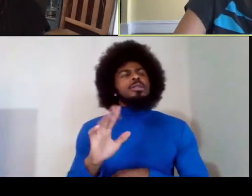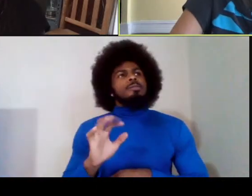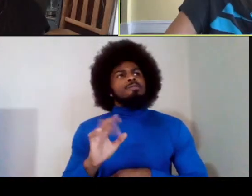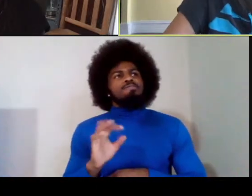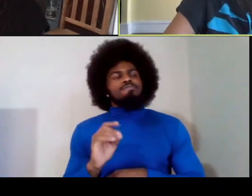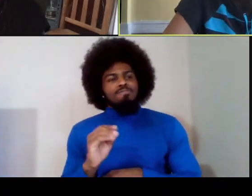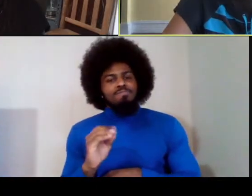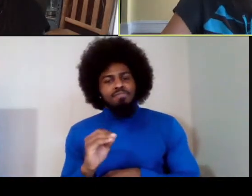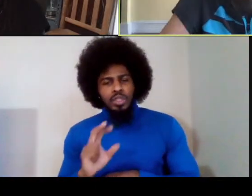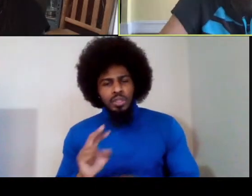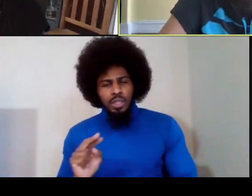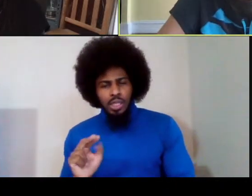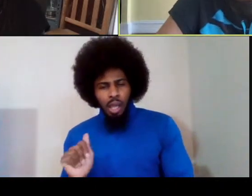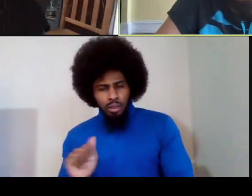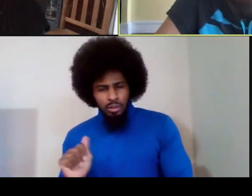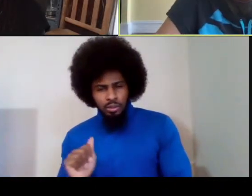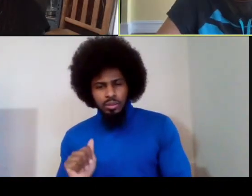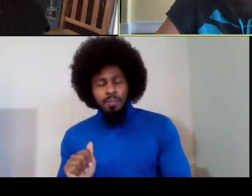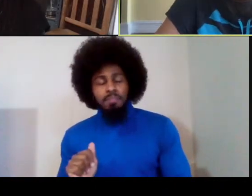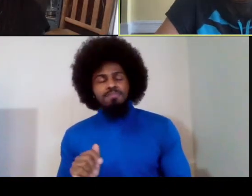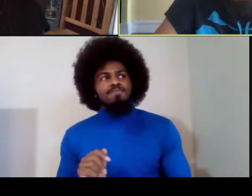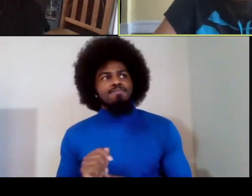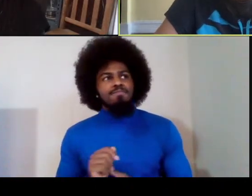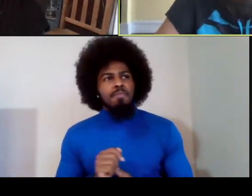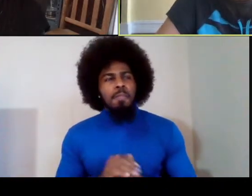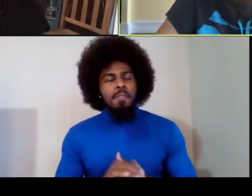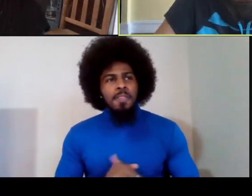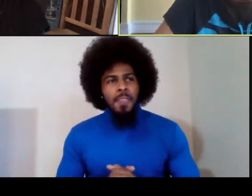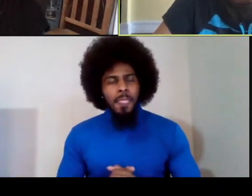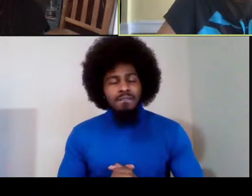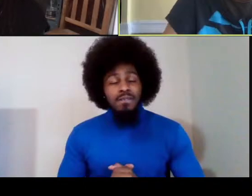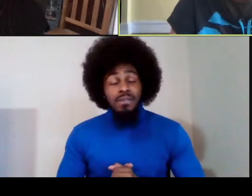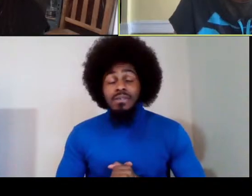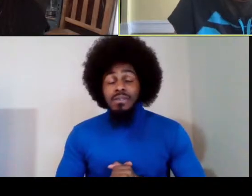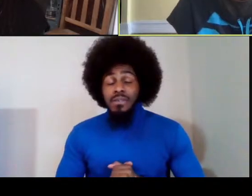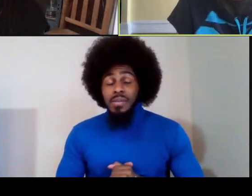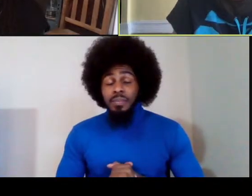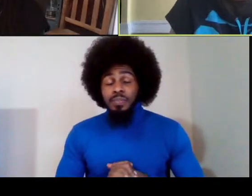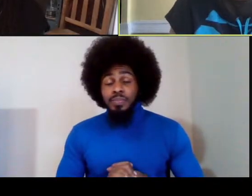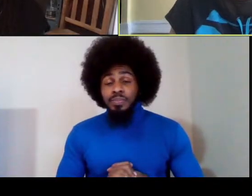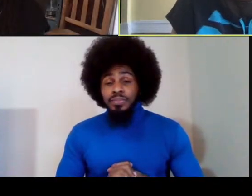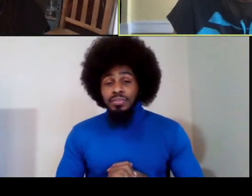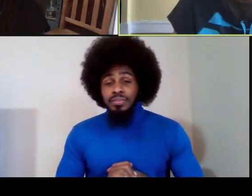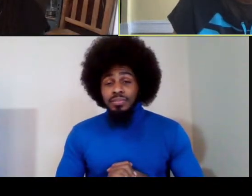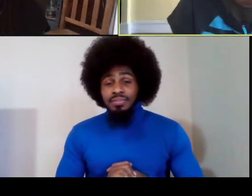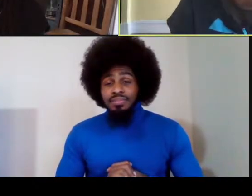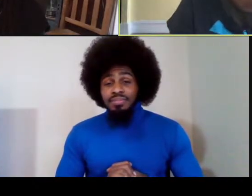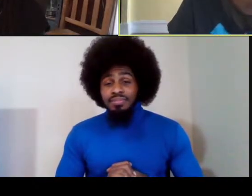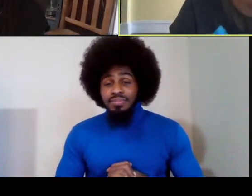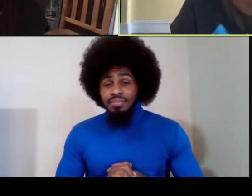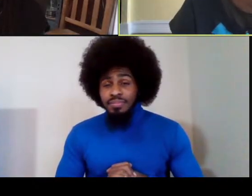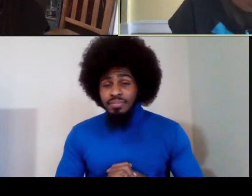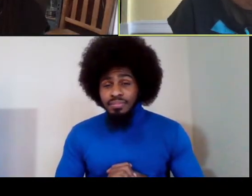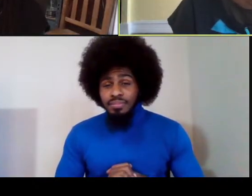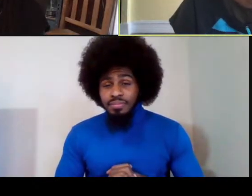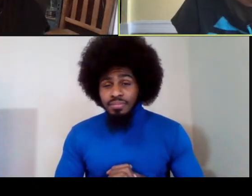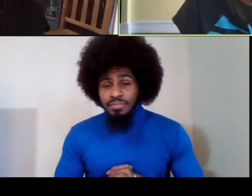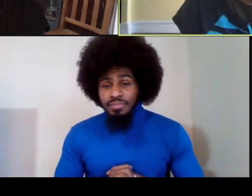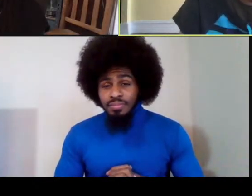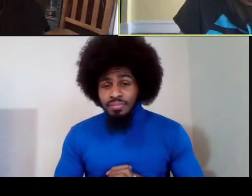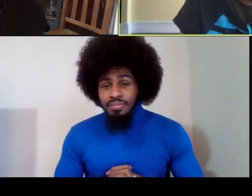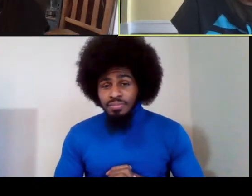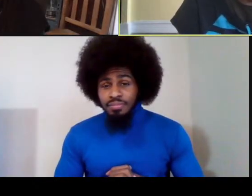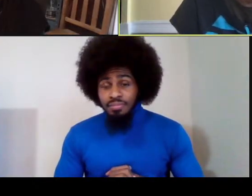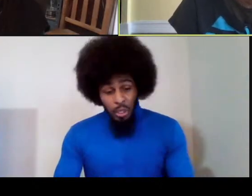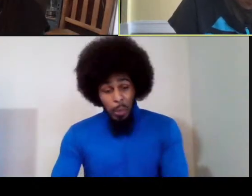like, you know, I've said this since the day I started. Like, I do not deserve to be hospitalized or